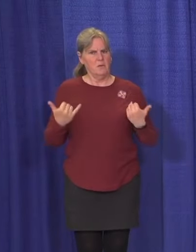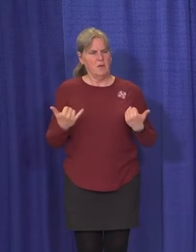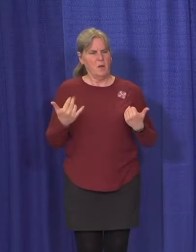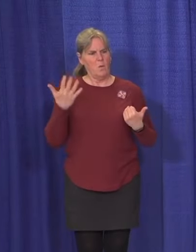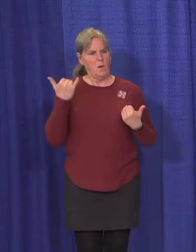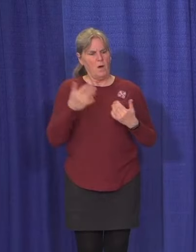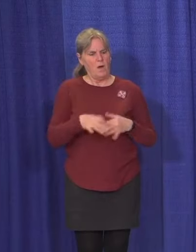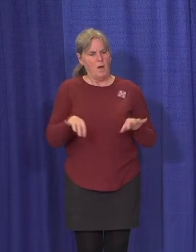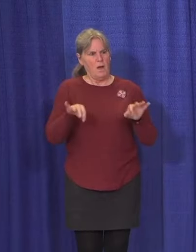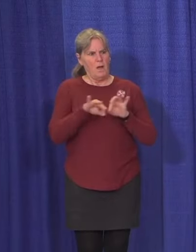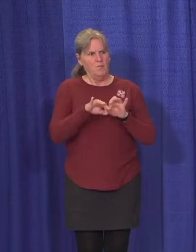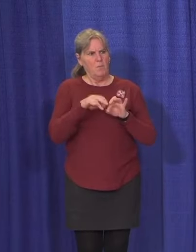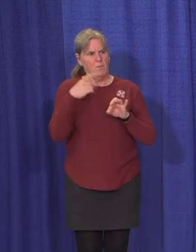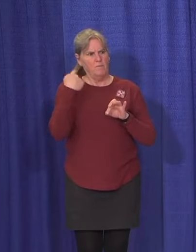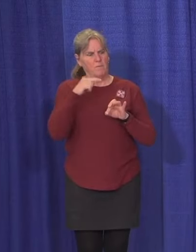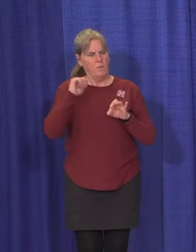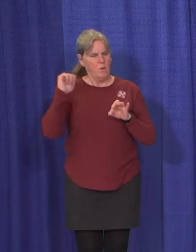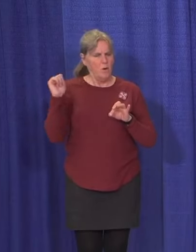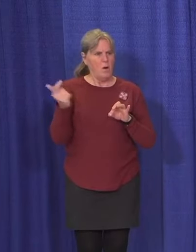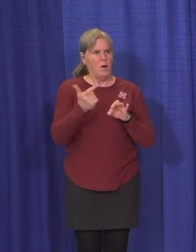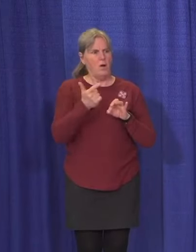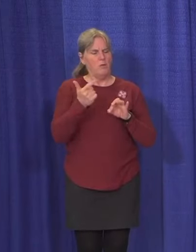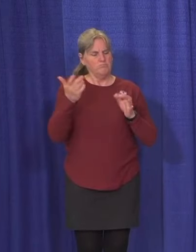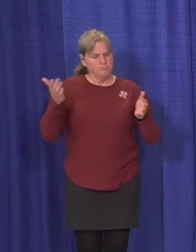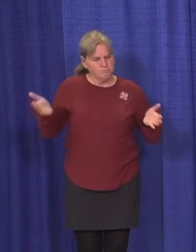important for the whole campaign in general?